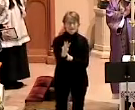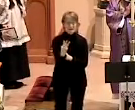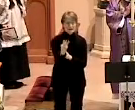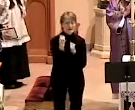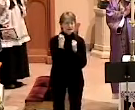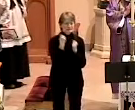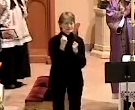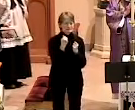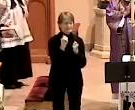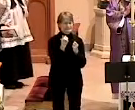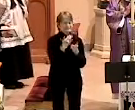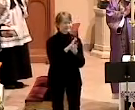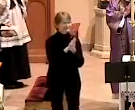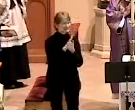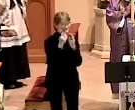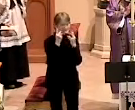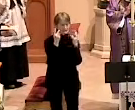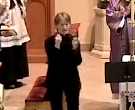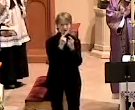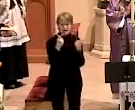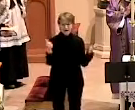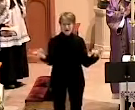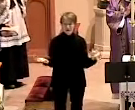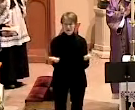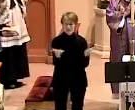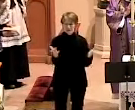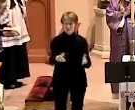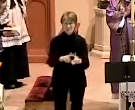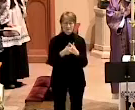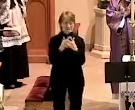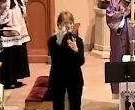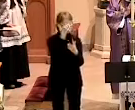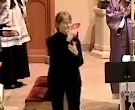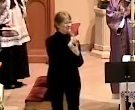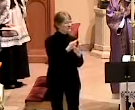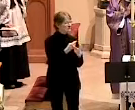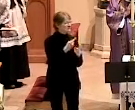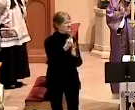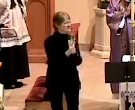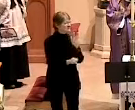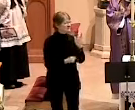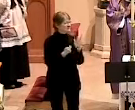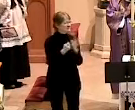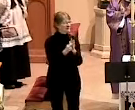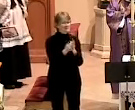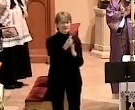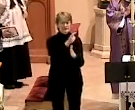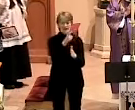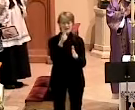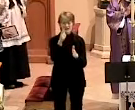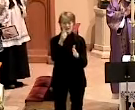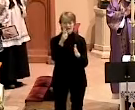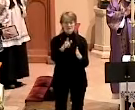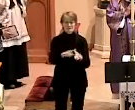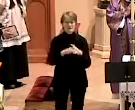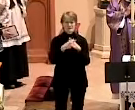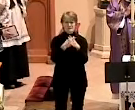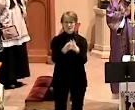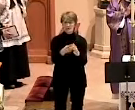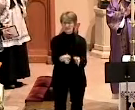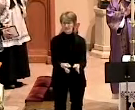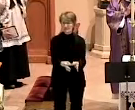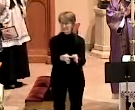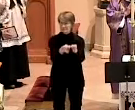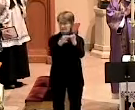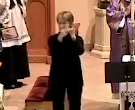you here as we come to begin this beautiful season of Lent. And as we begin this Mass, I want you to think about